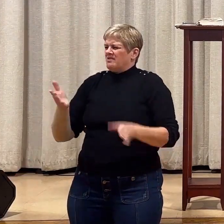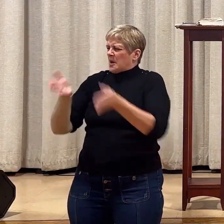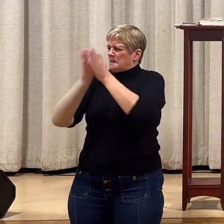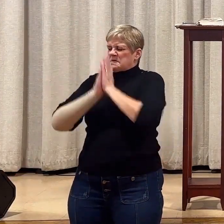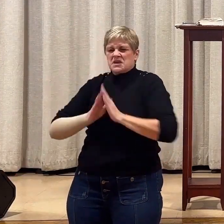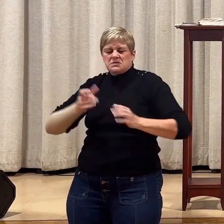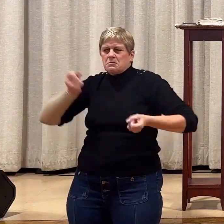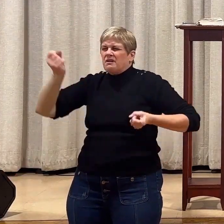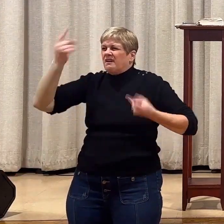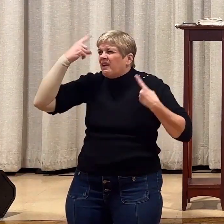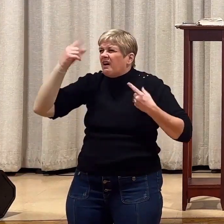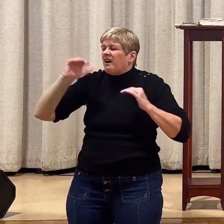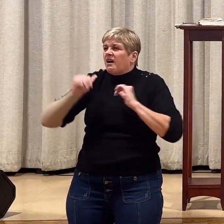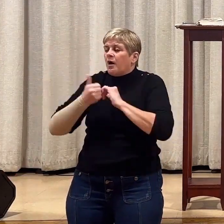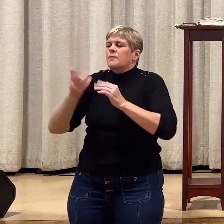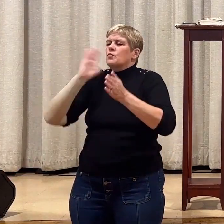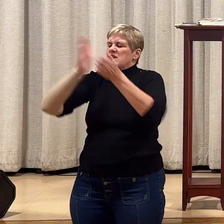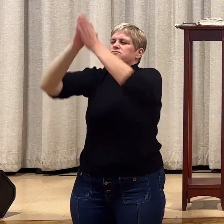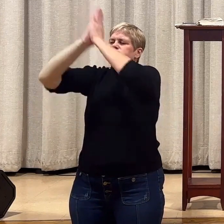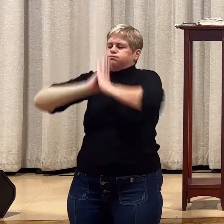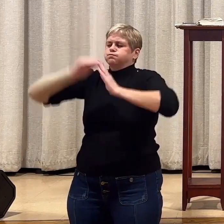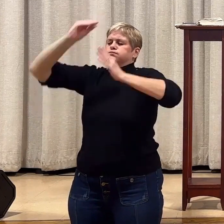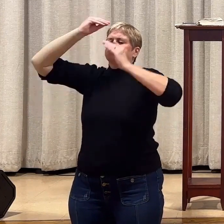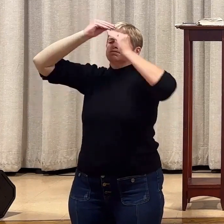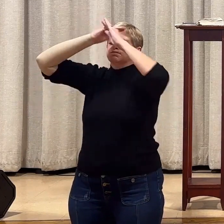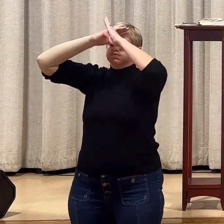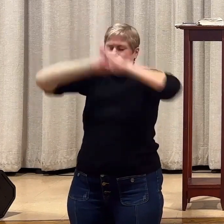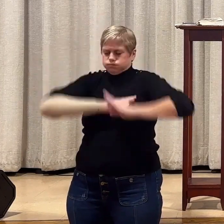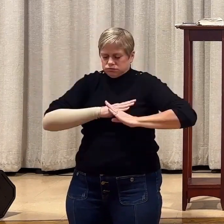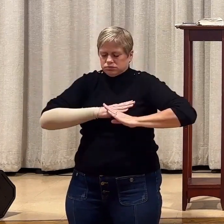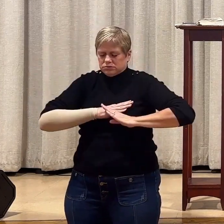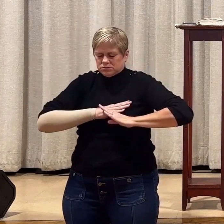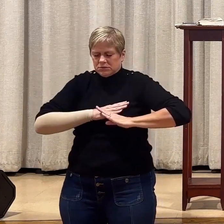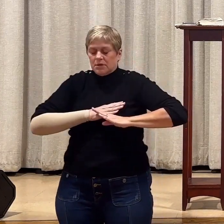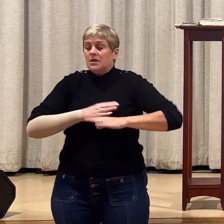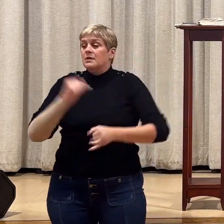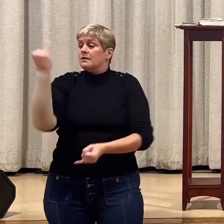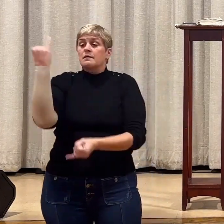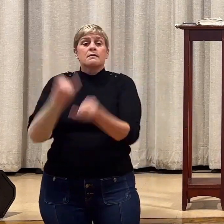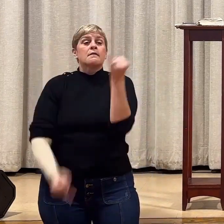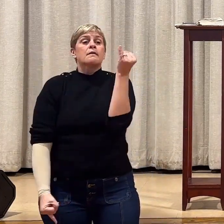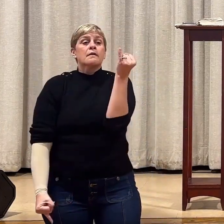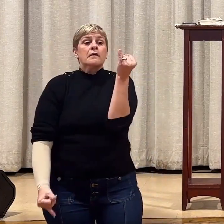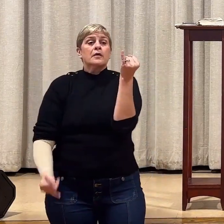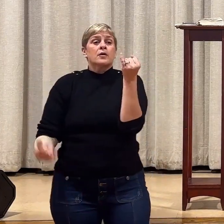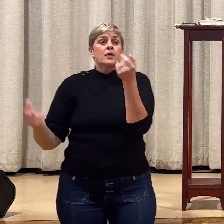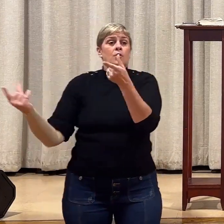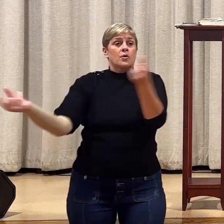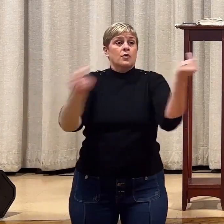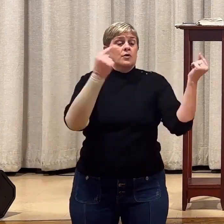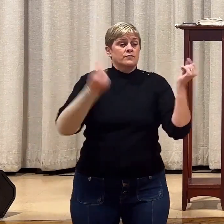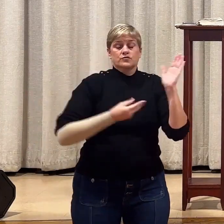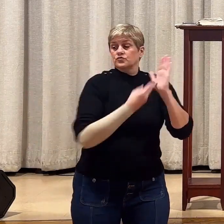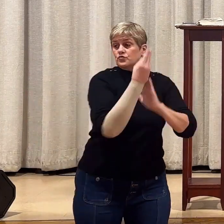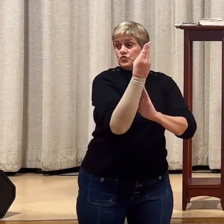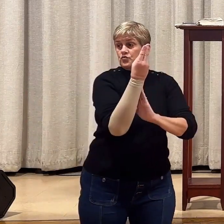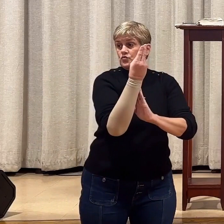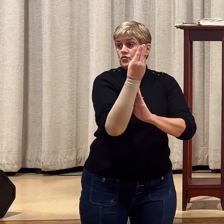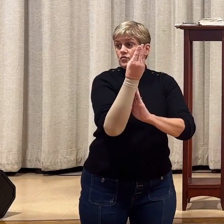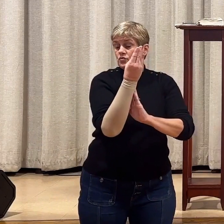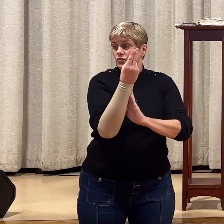heart and your mind in Christ Jesus. Finally, brothers, whatever is true,